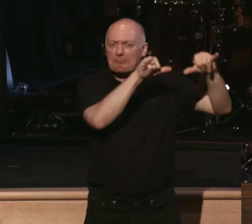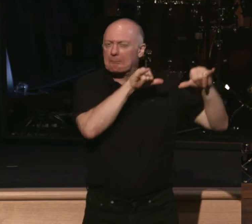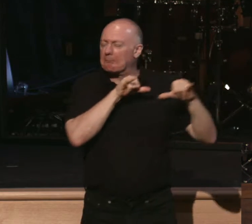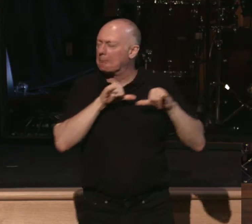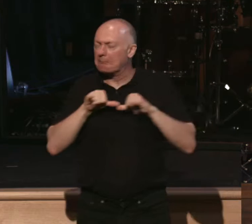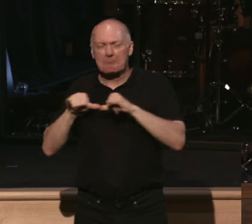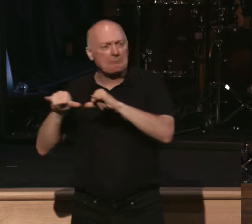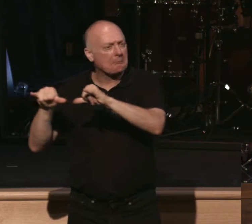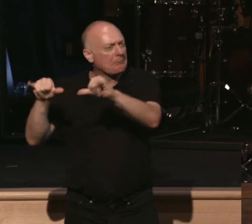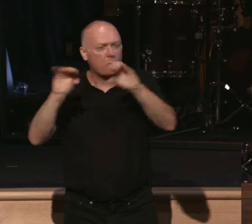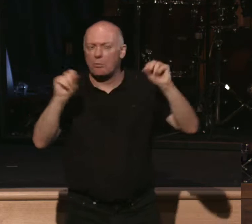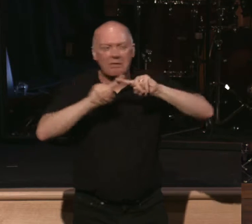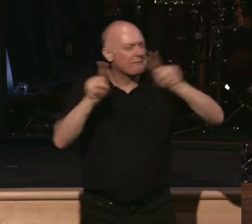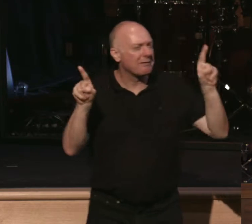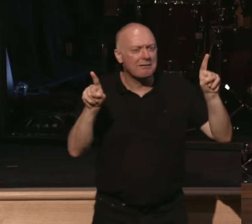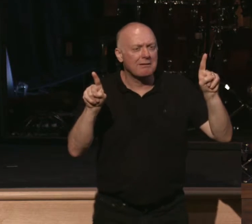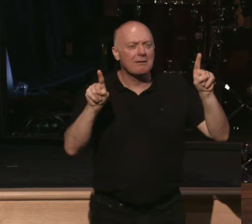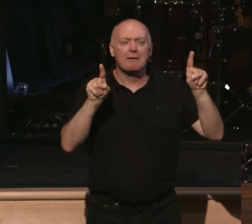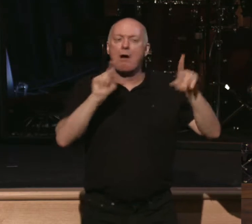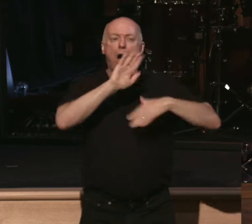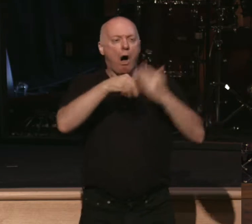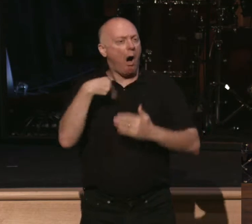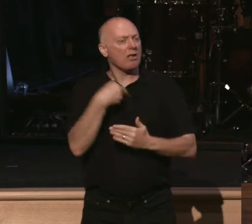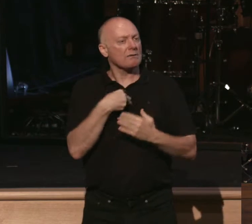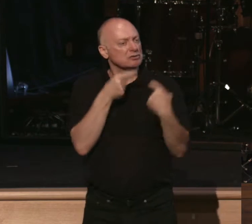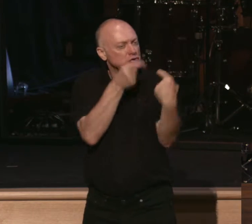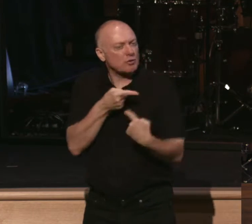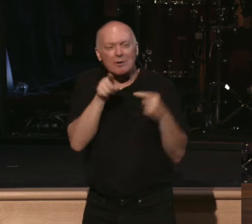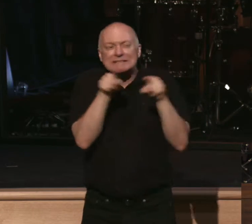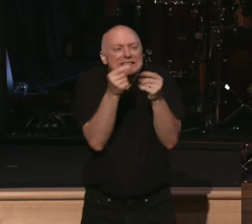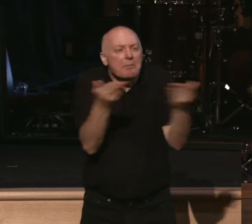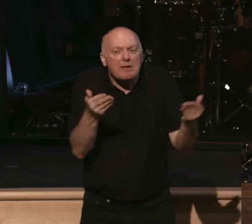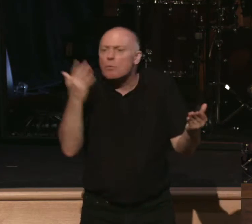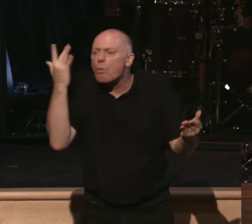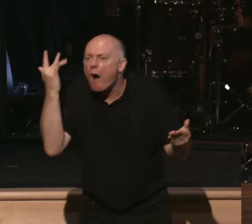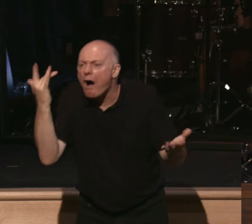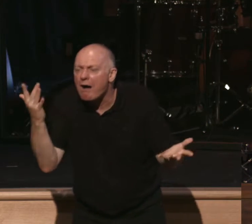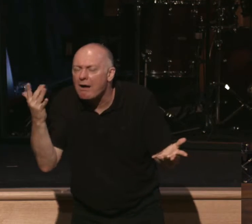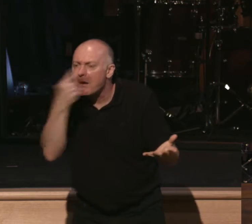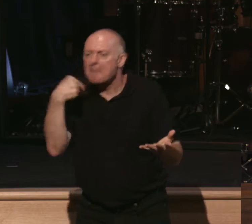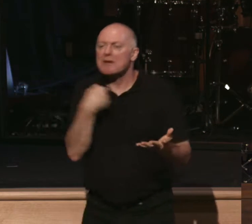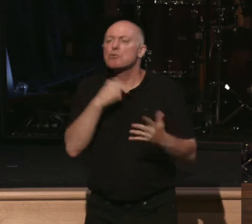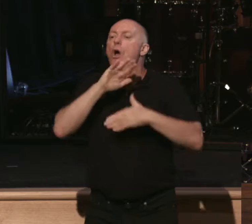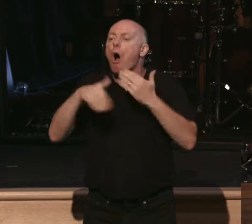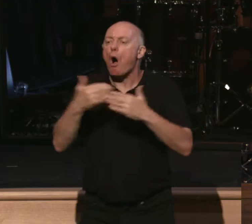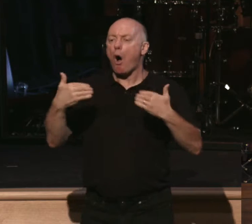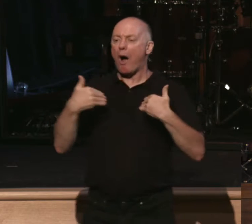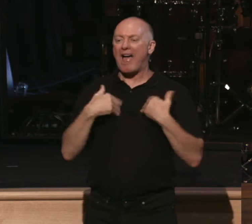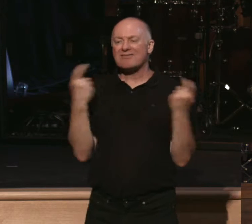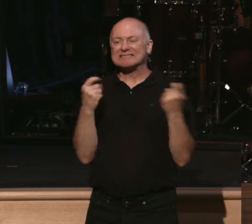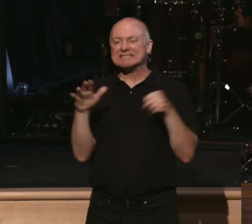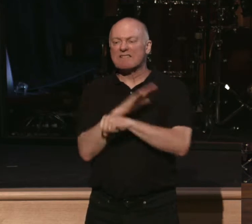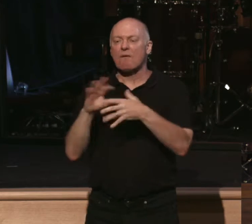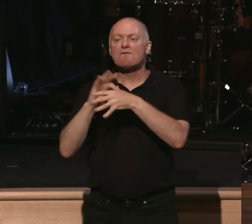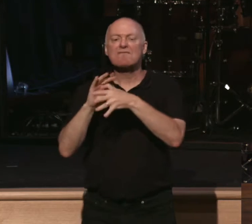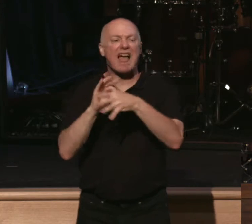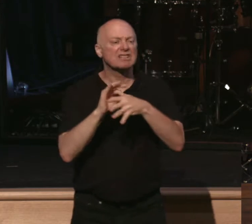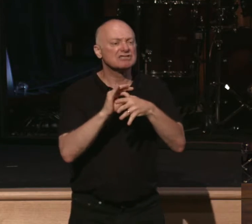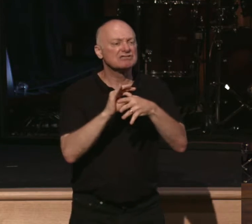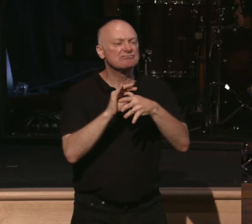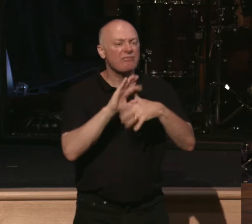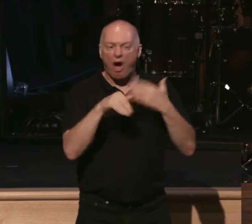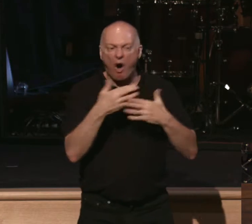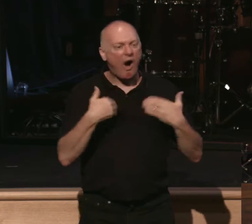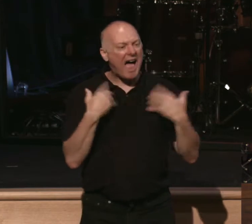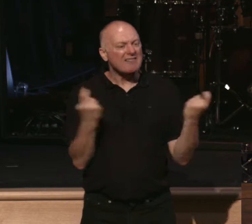We're all the same. We all struggle with the same things, and here's why. Because we all have a sinful flesh. We all have a